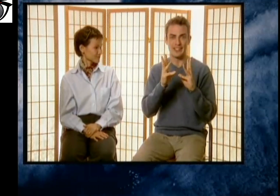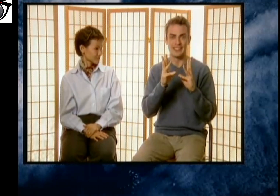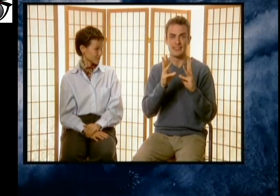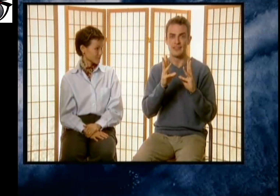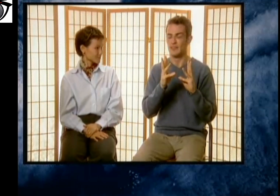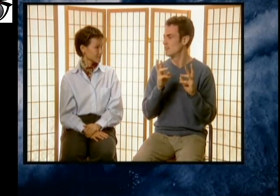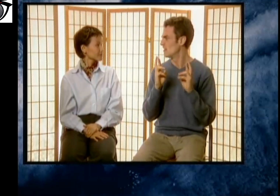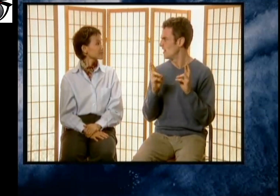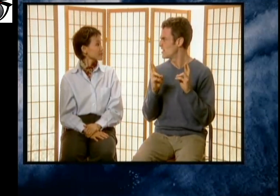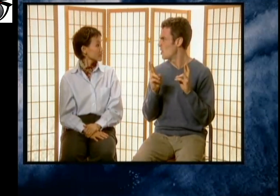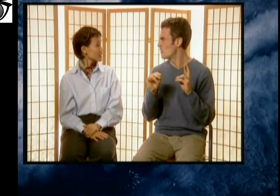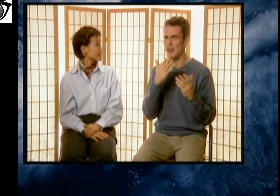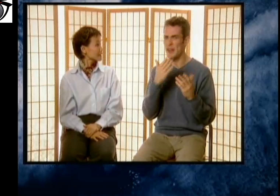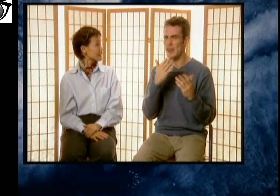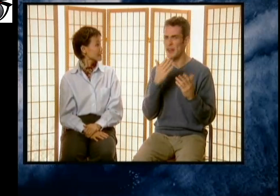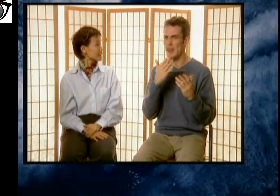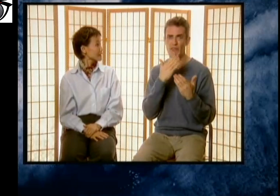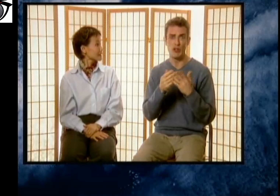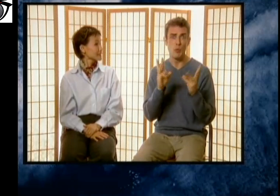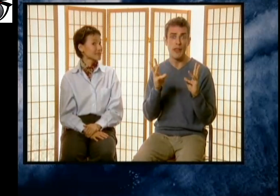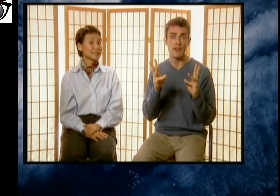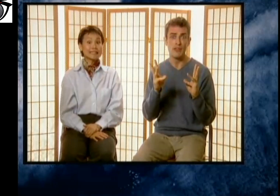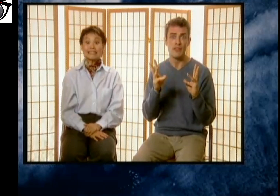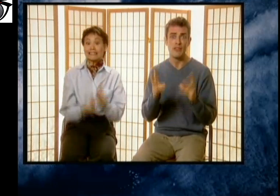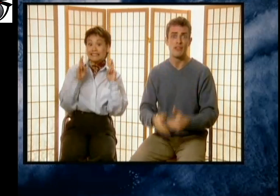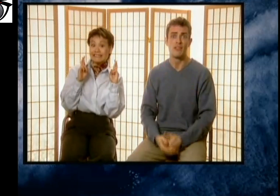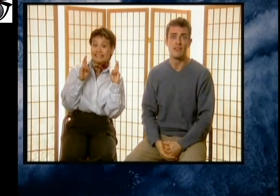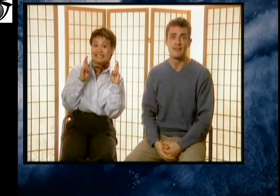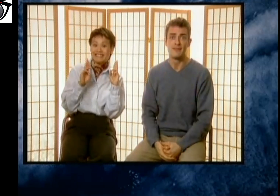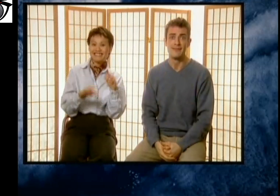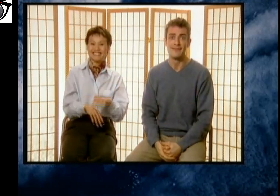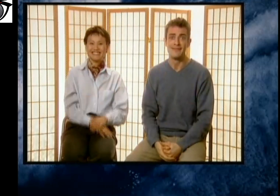for weather. Let's hope Nicole and Amy have good weather.